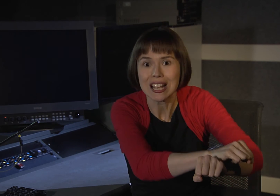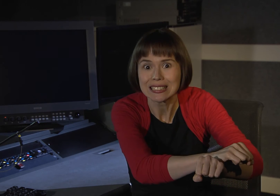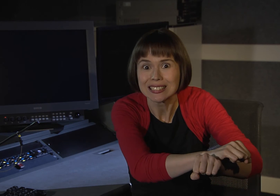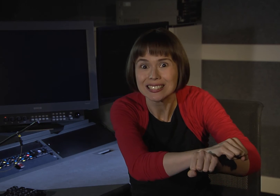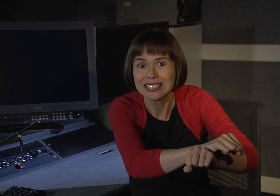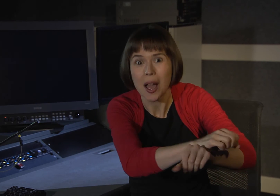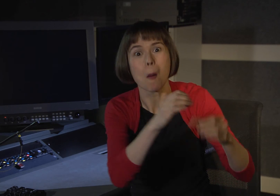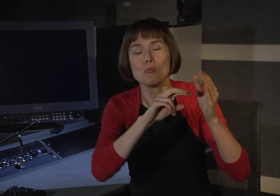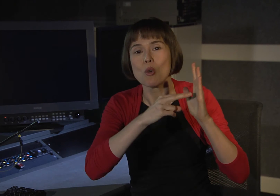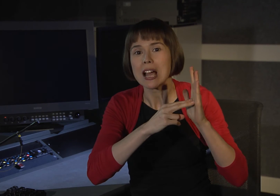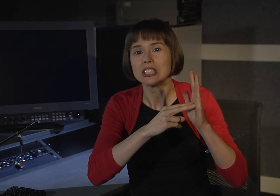happening and arrest Borachio.